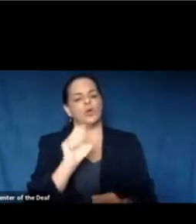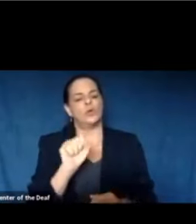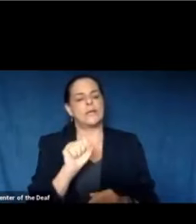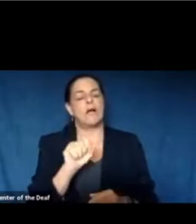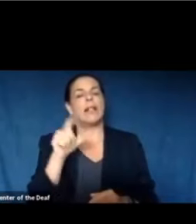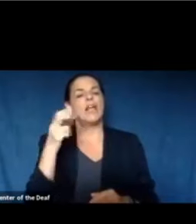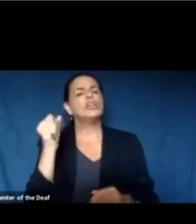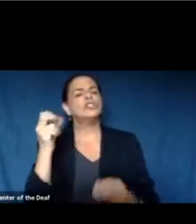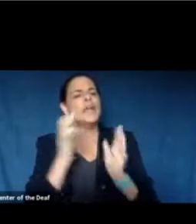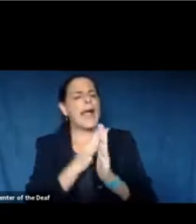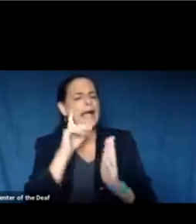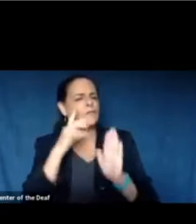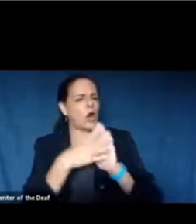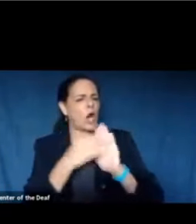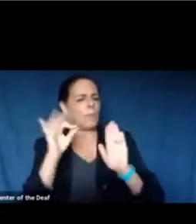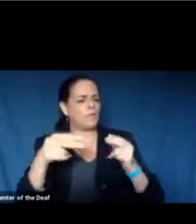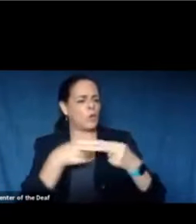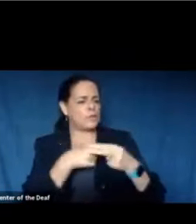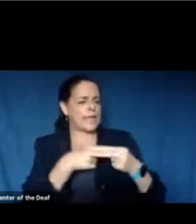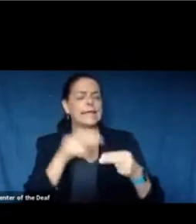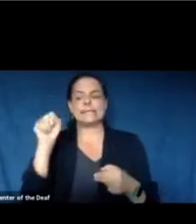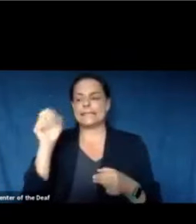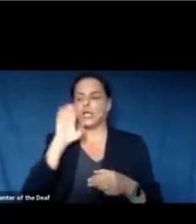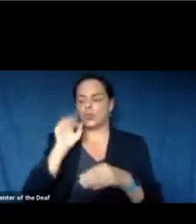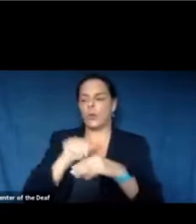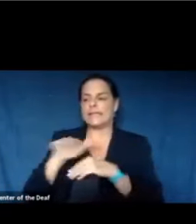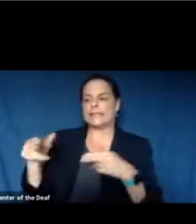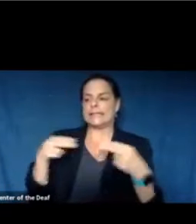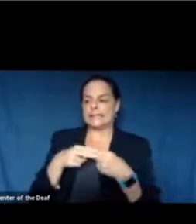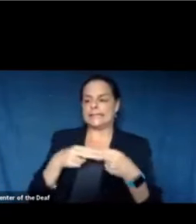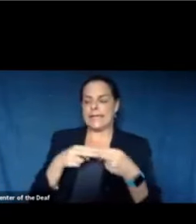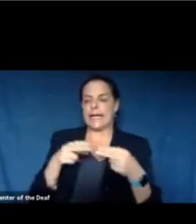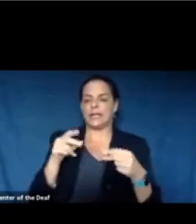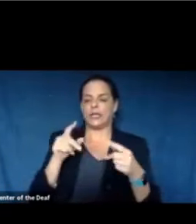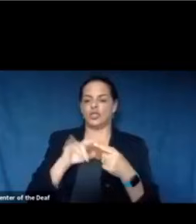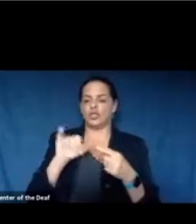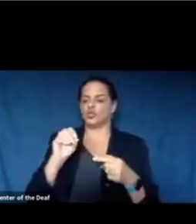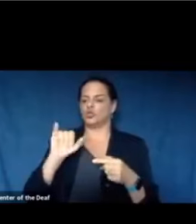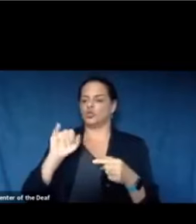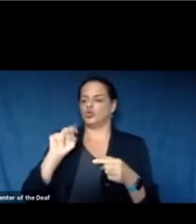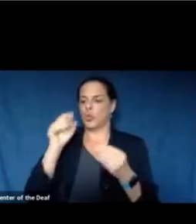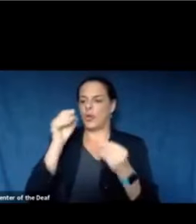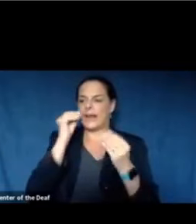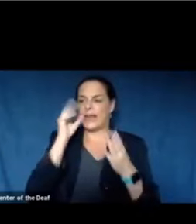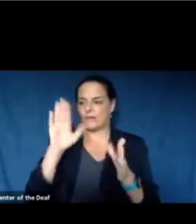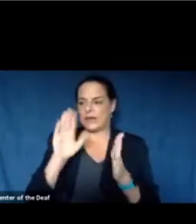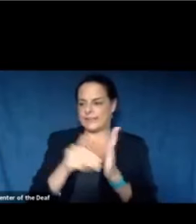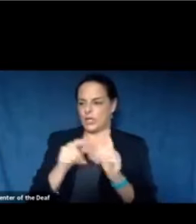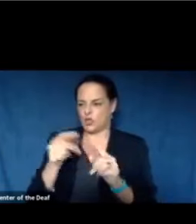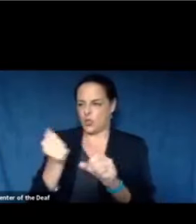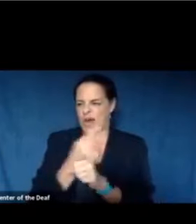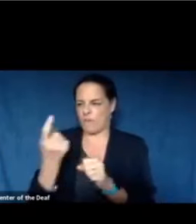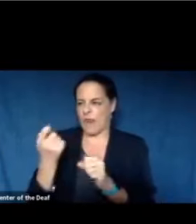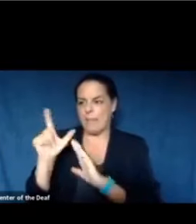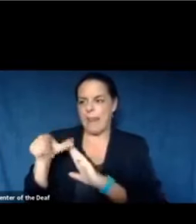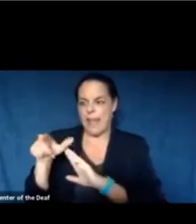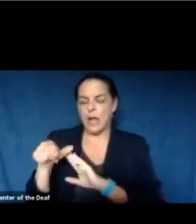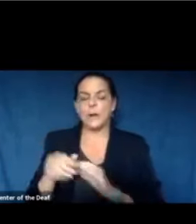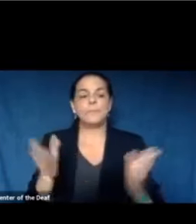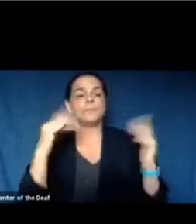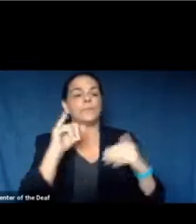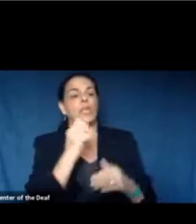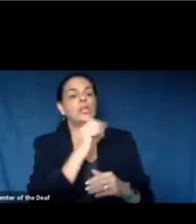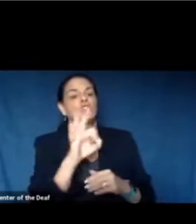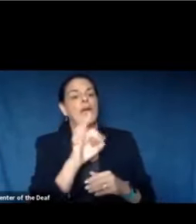copy of those slides. And yes, Isabel, we will send that out through the Joint Information Center to everyone a little bit later. Jeff